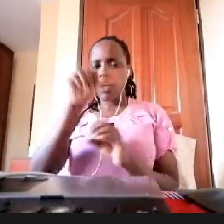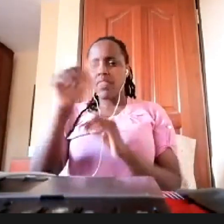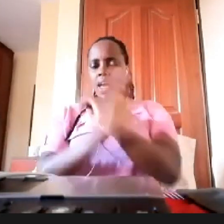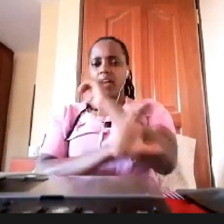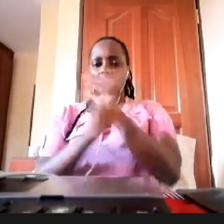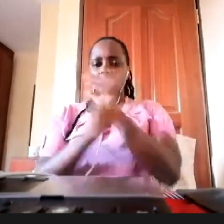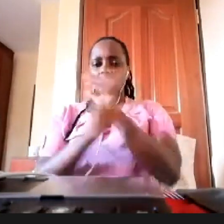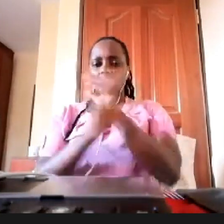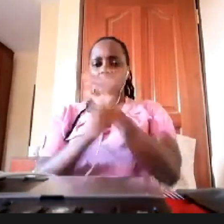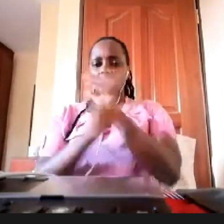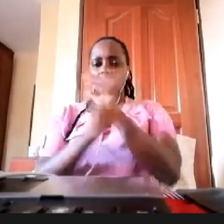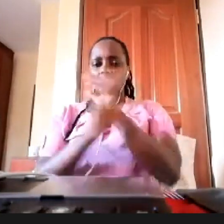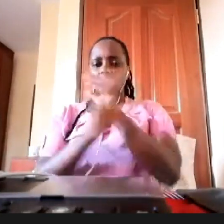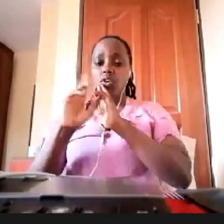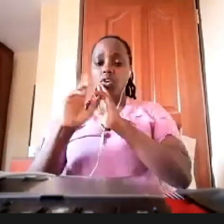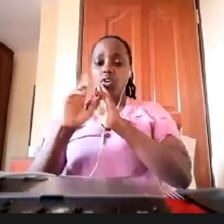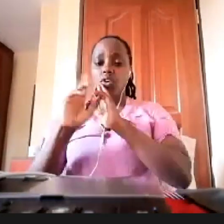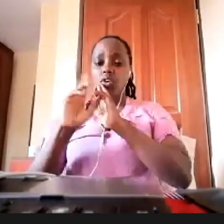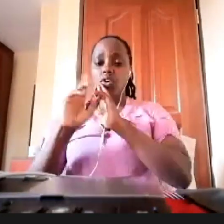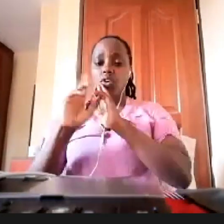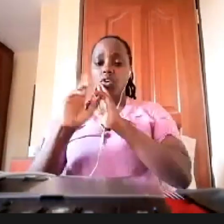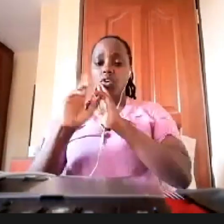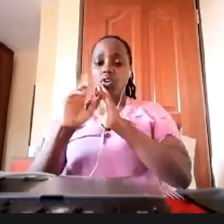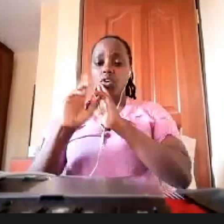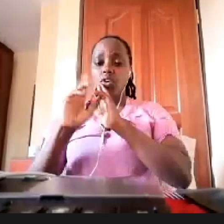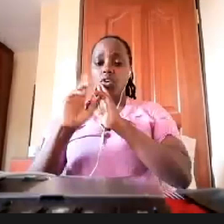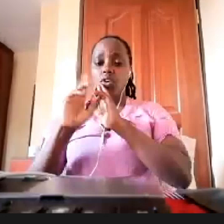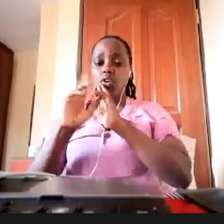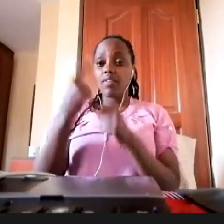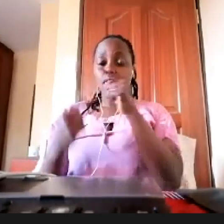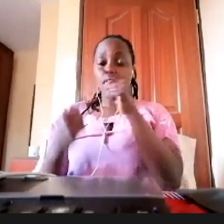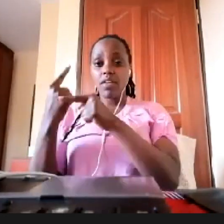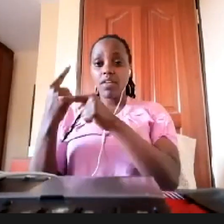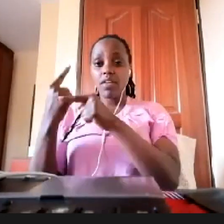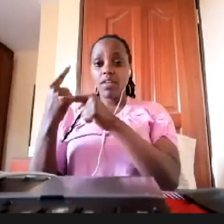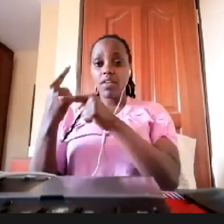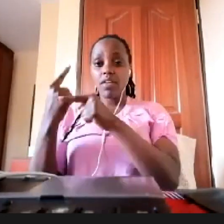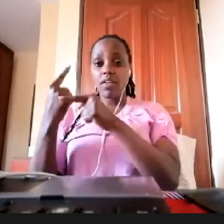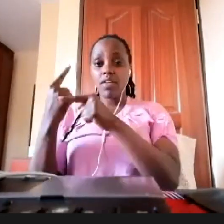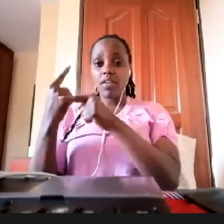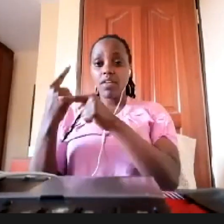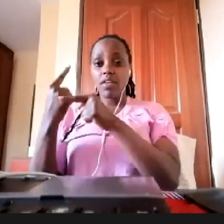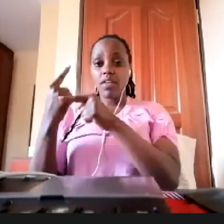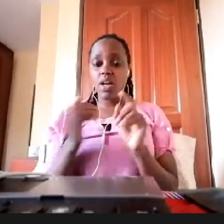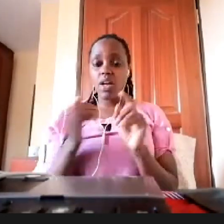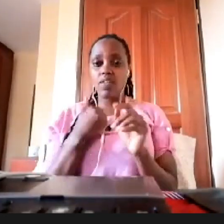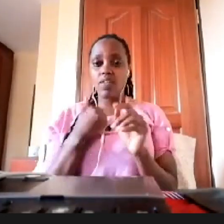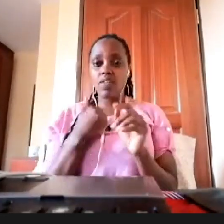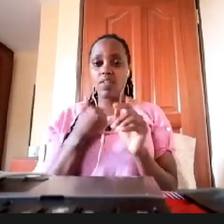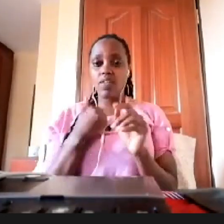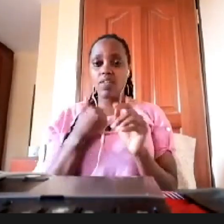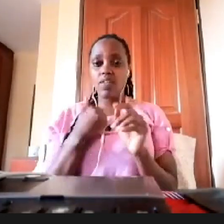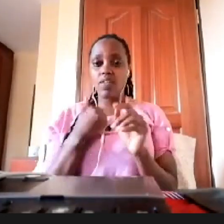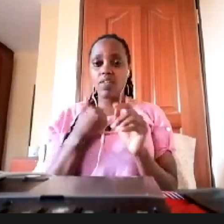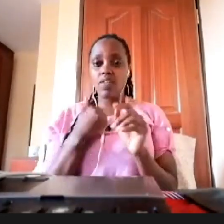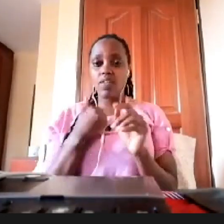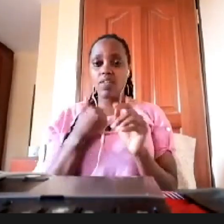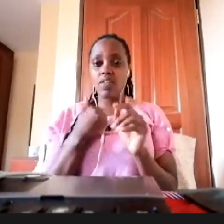have submitted initial reports and not submitted periodic reports. We have countries that have submitted both initial and periodic